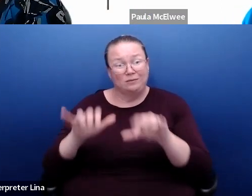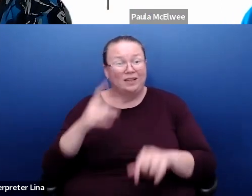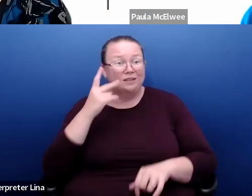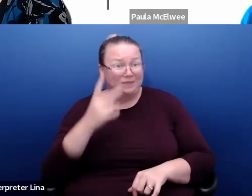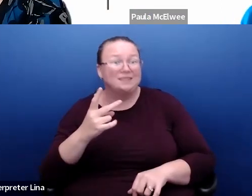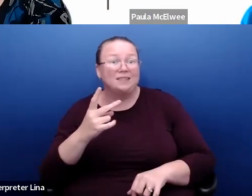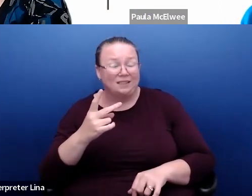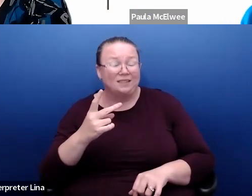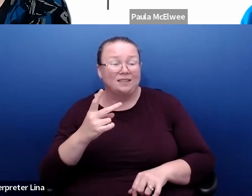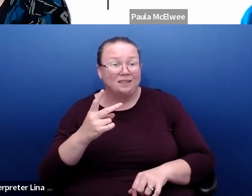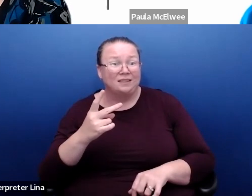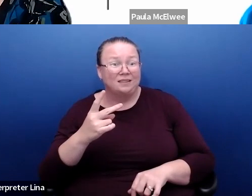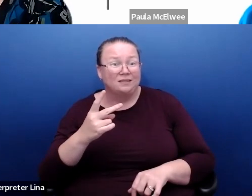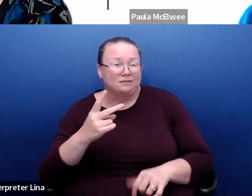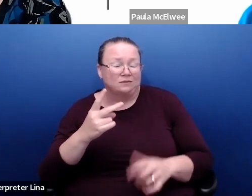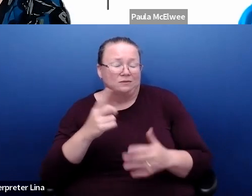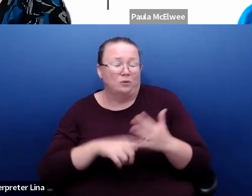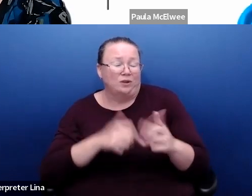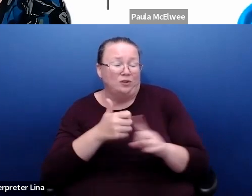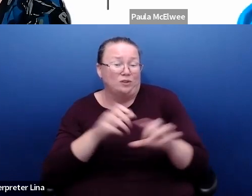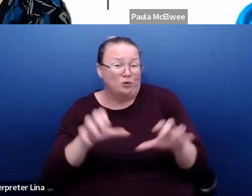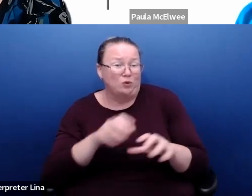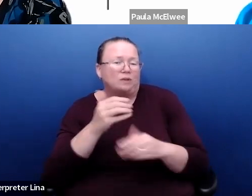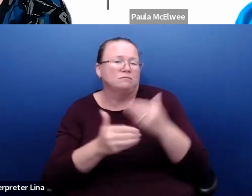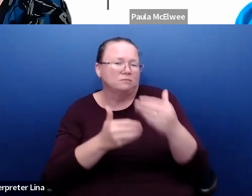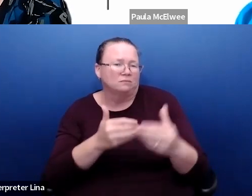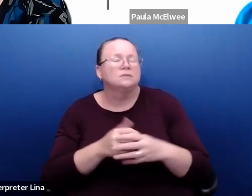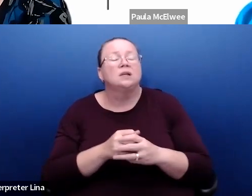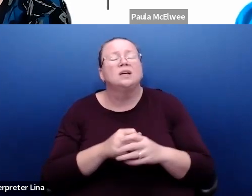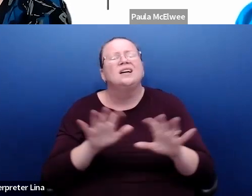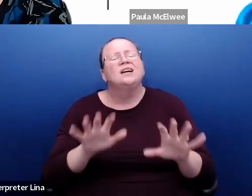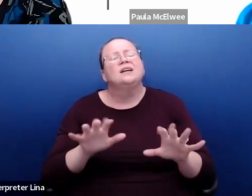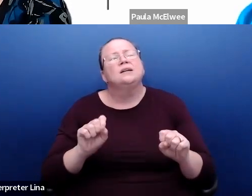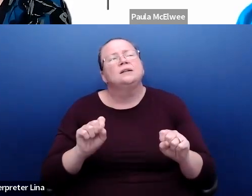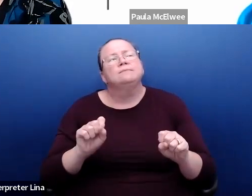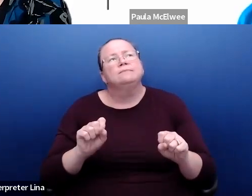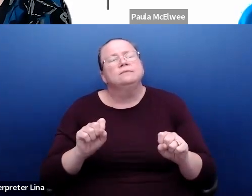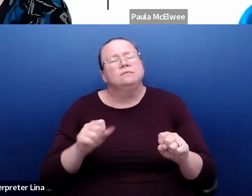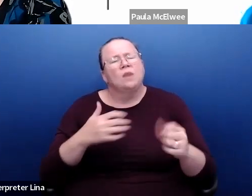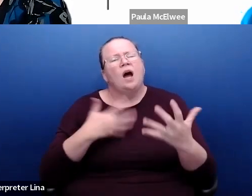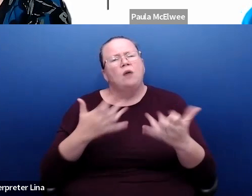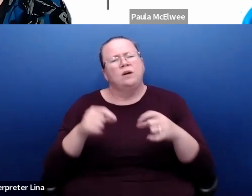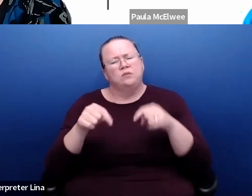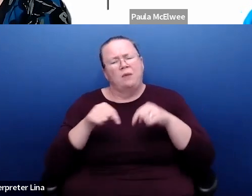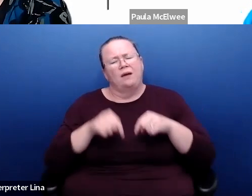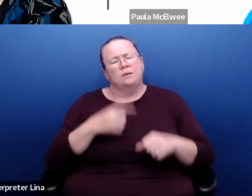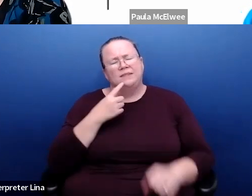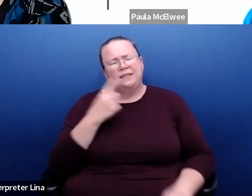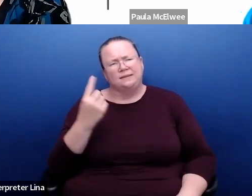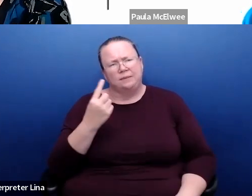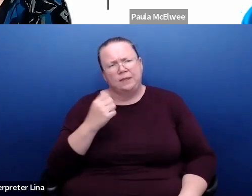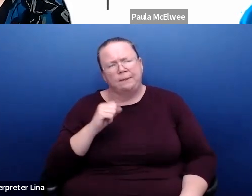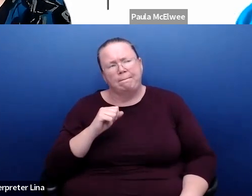see what you're doing as you go along. You know, I want to back up and say something